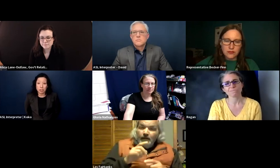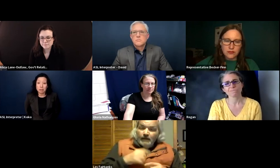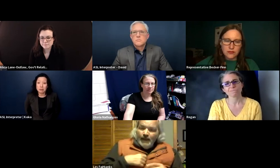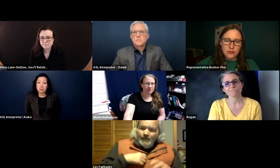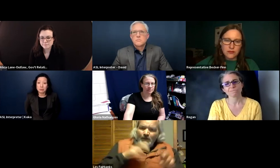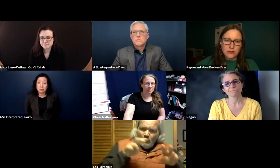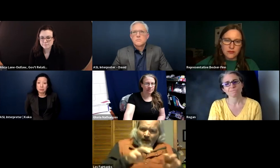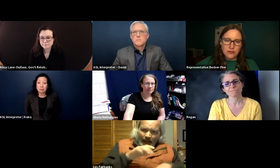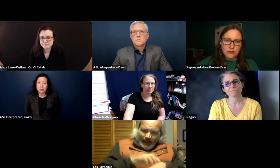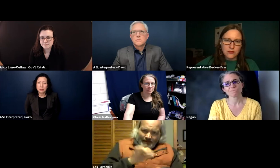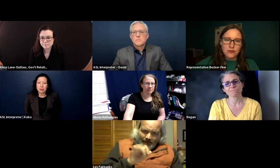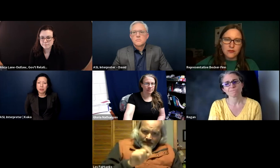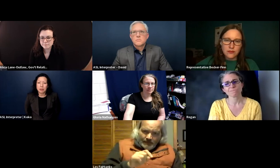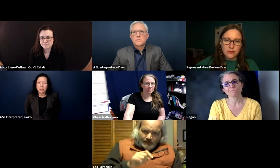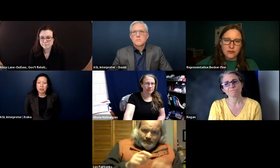few questions.